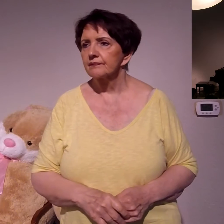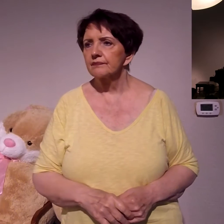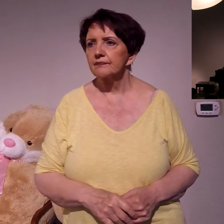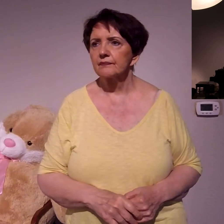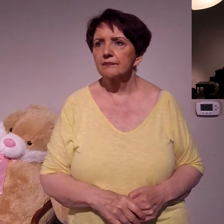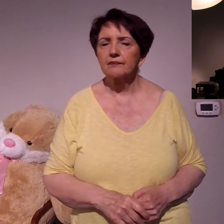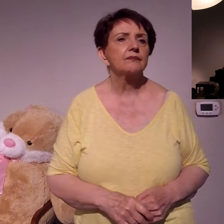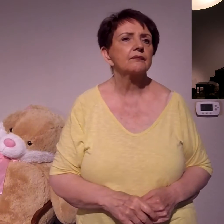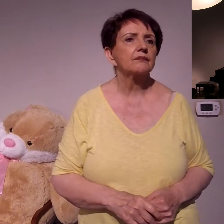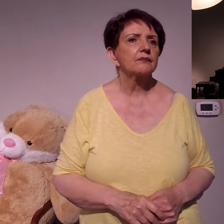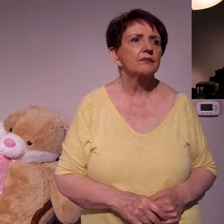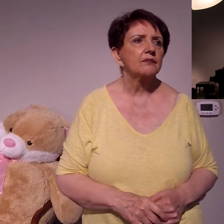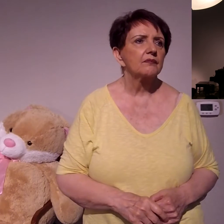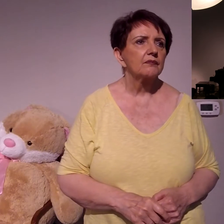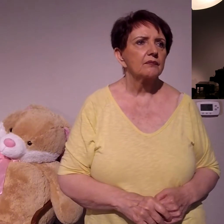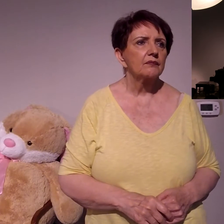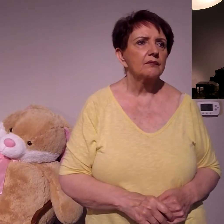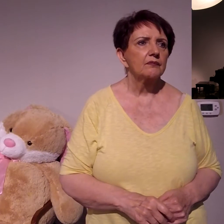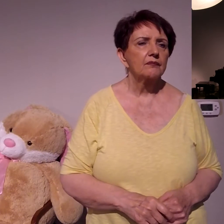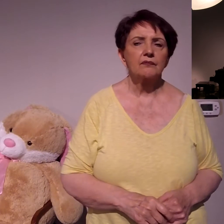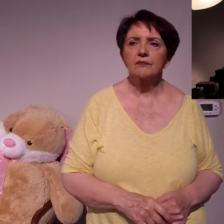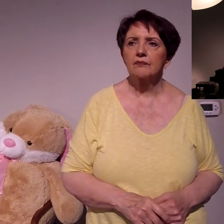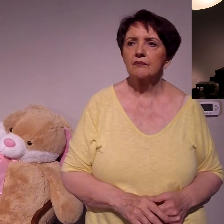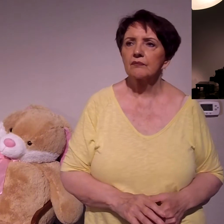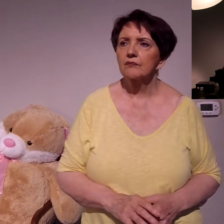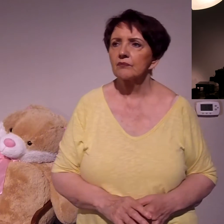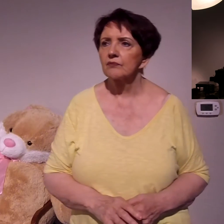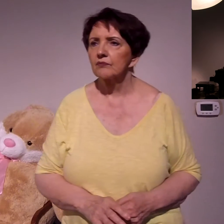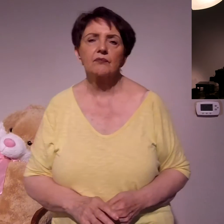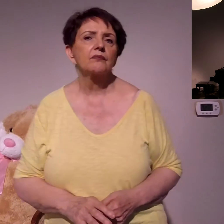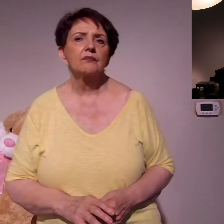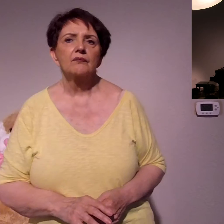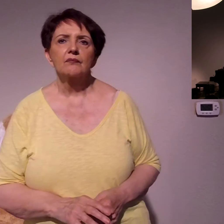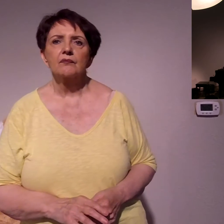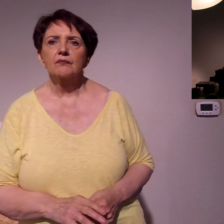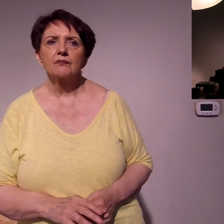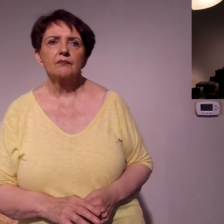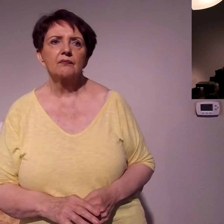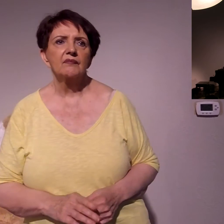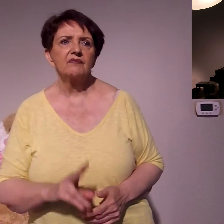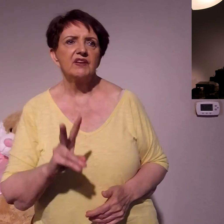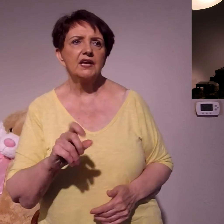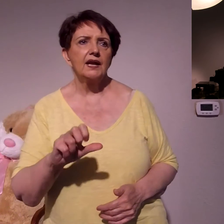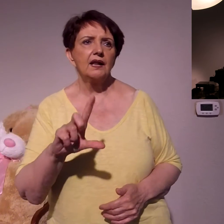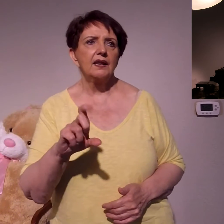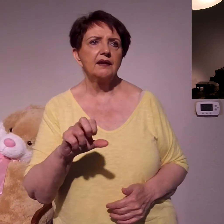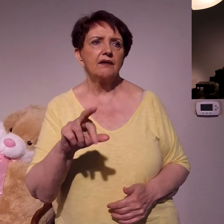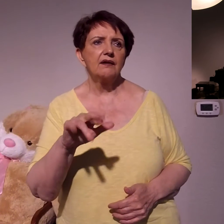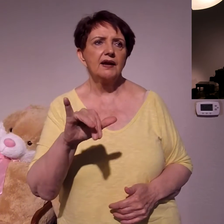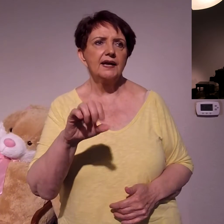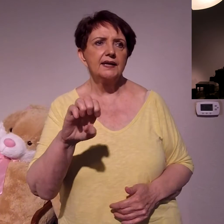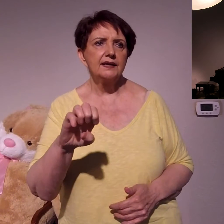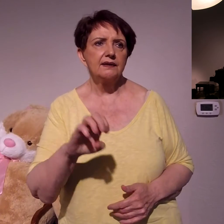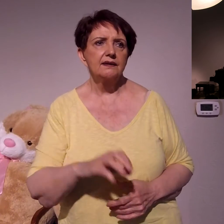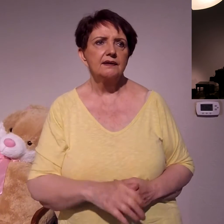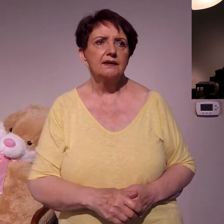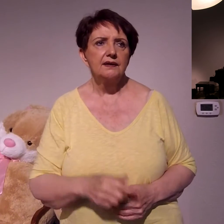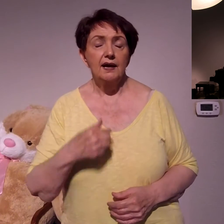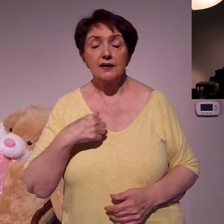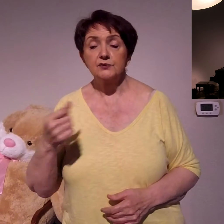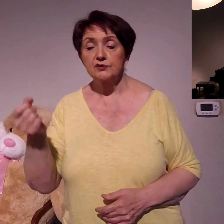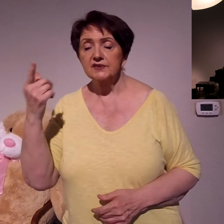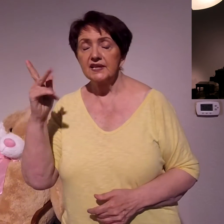See one here. Okay, one there, and okay. Turn. Oh, hi, I'm Valerie. I totally understand